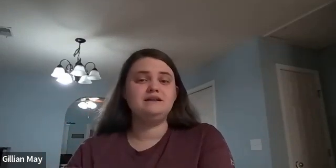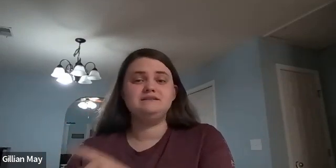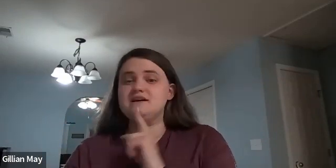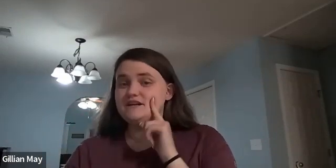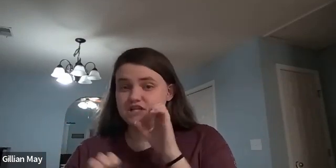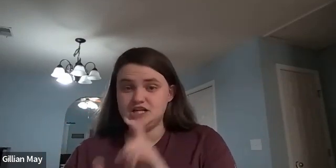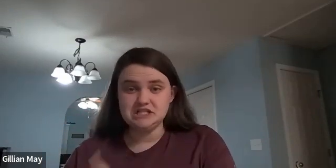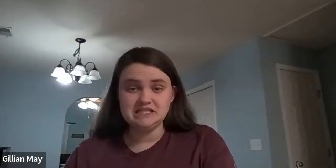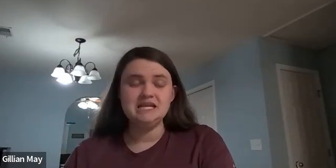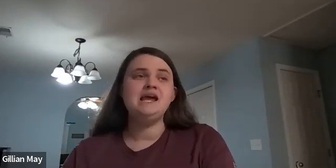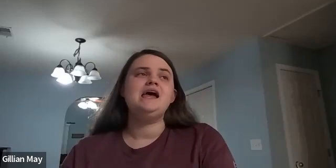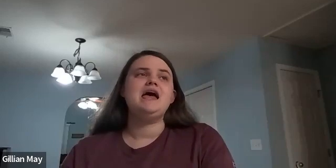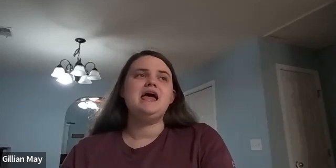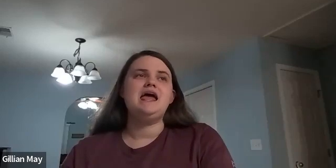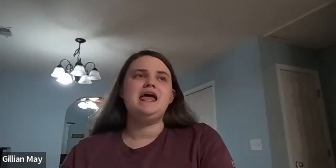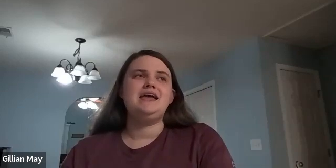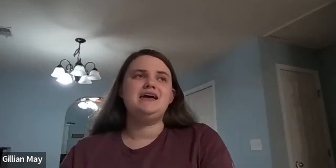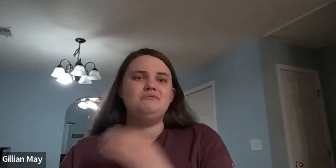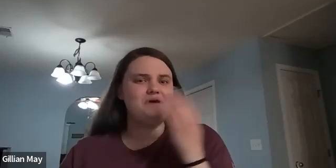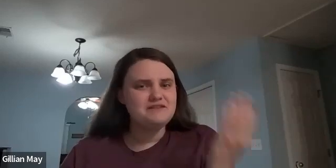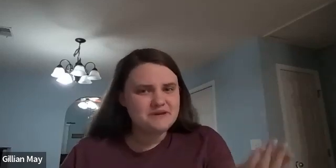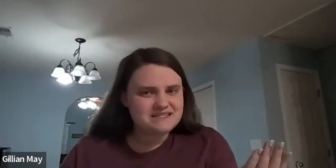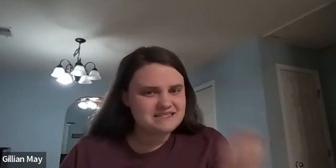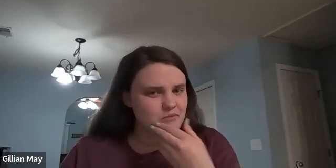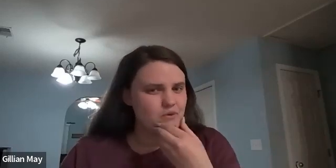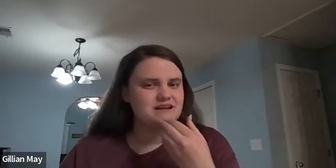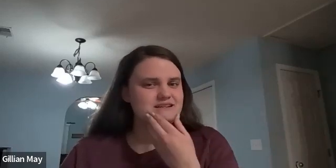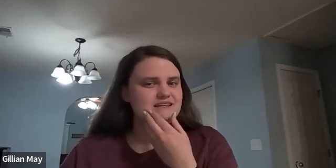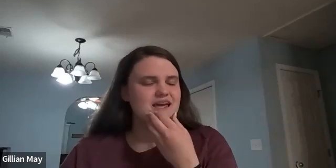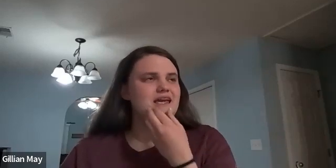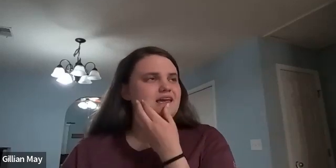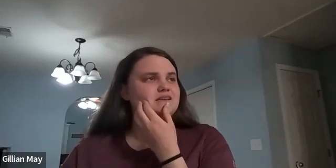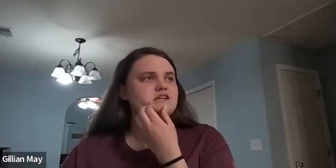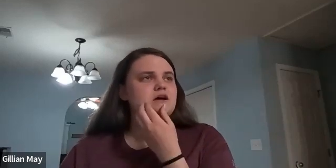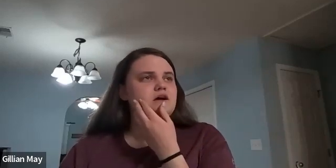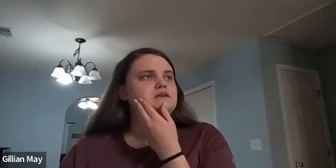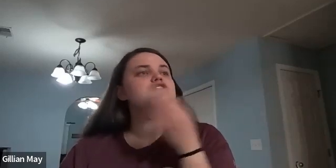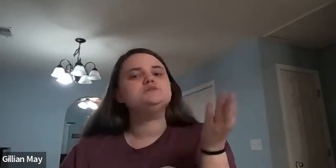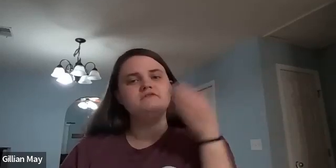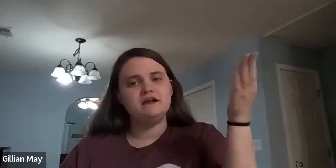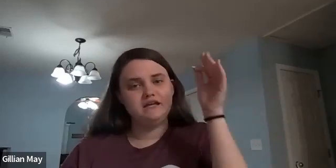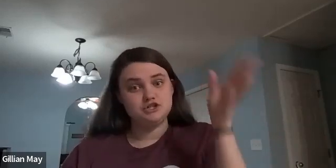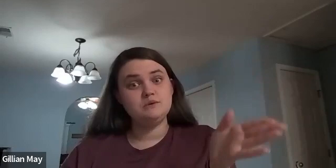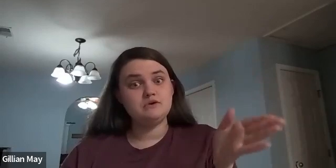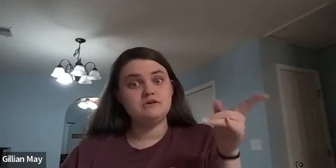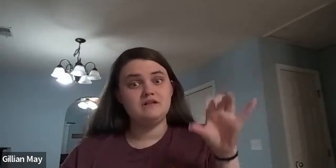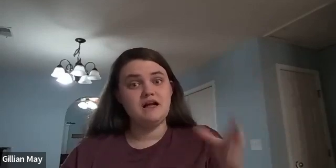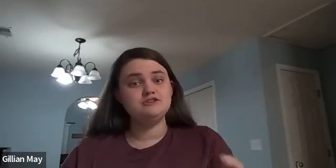on deaf education. And one of the biggest things I'm always kind of saying is, yes, you're providing an interpreter in the